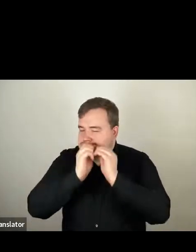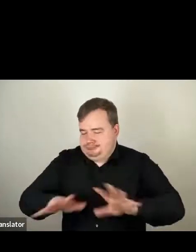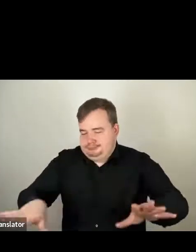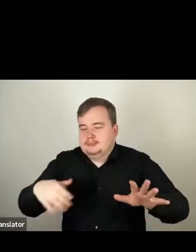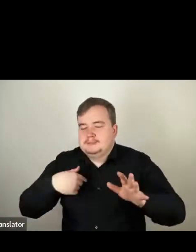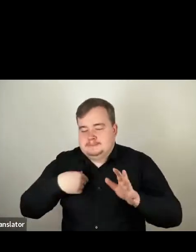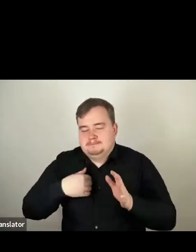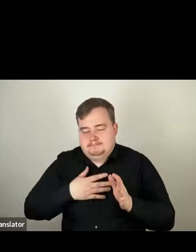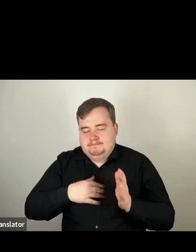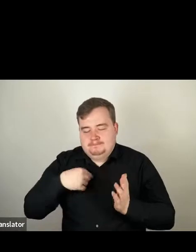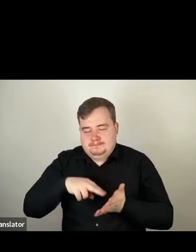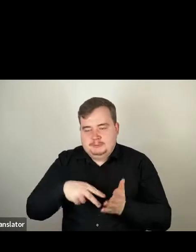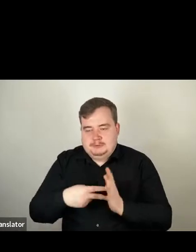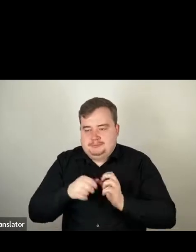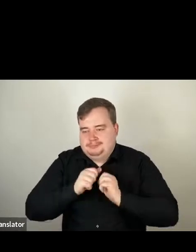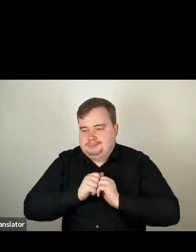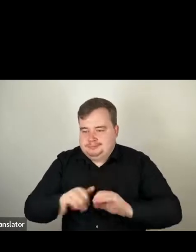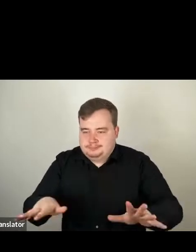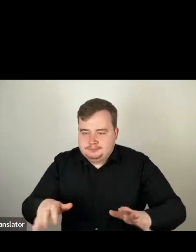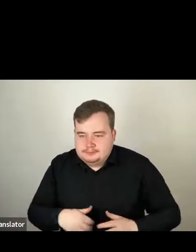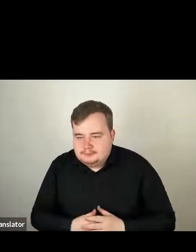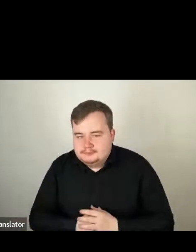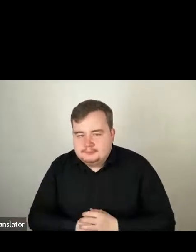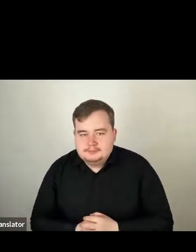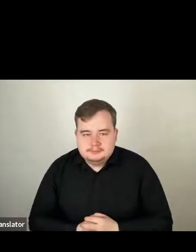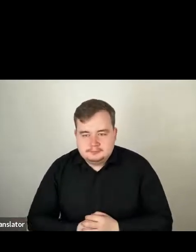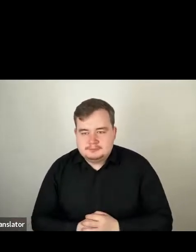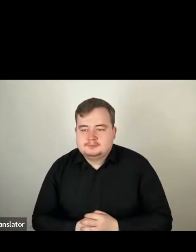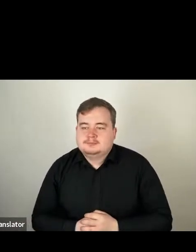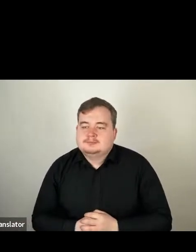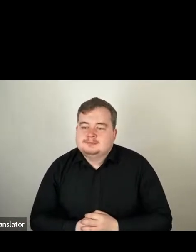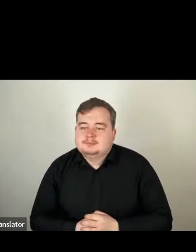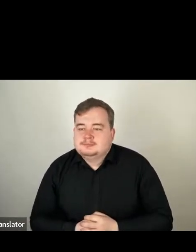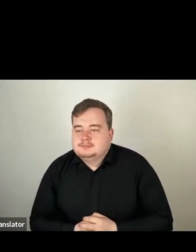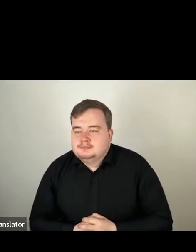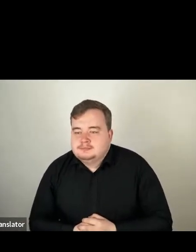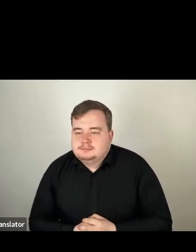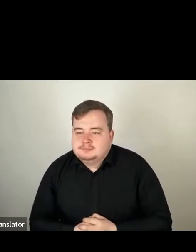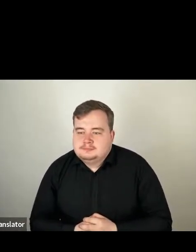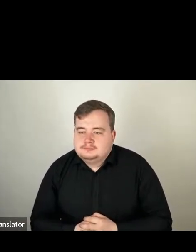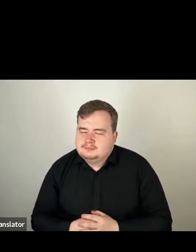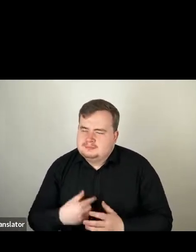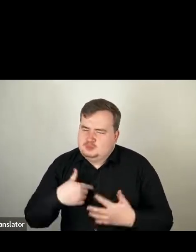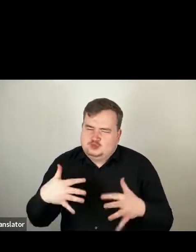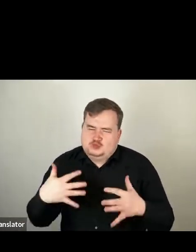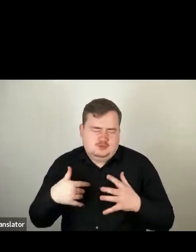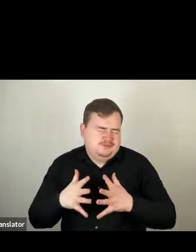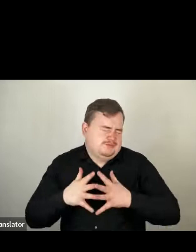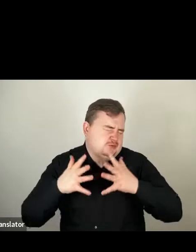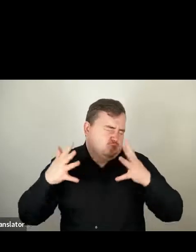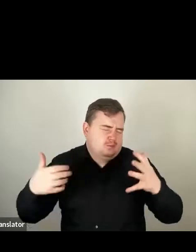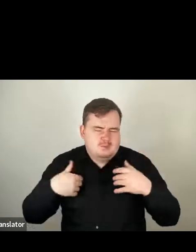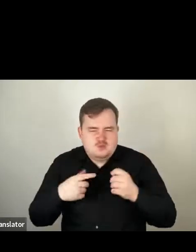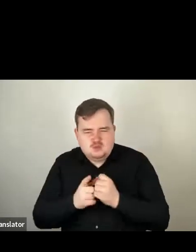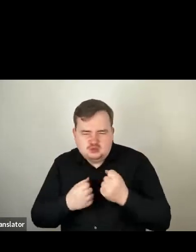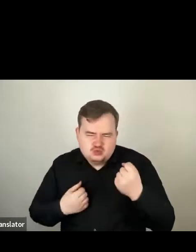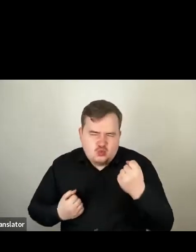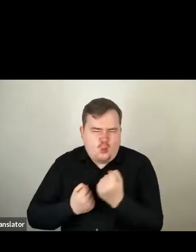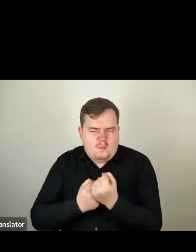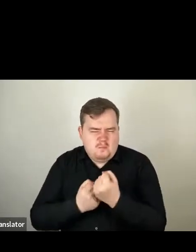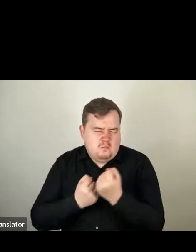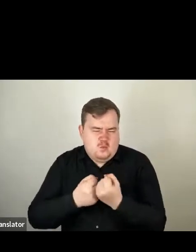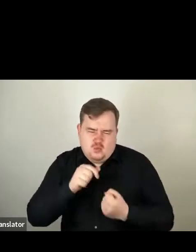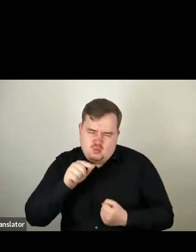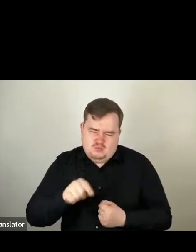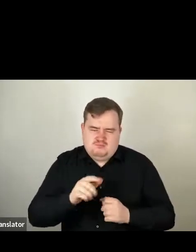to express my full support for this event. Gender equality is and will remain one of the